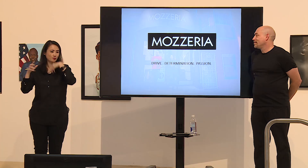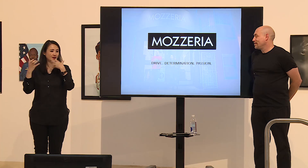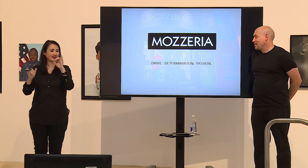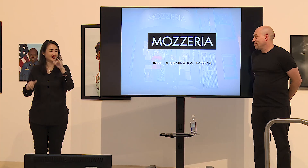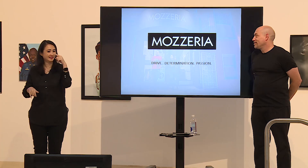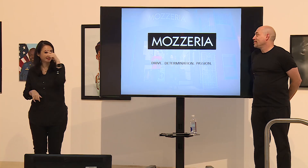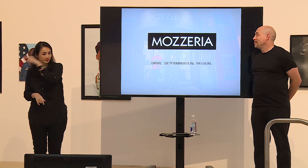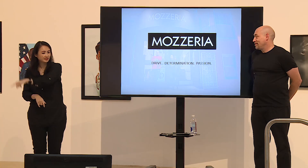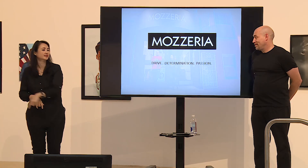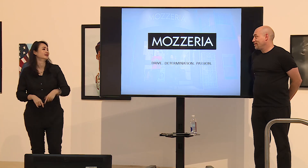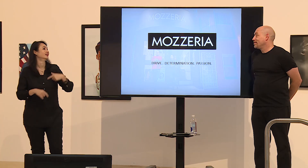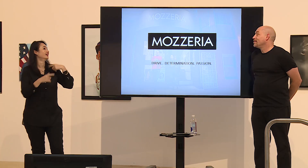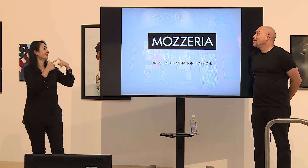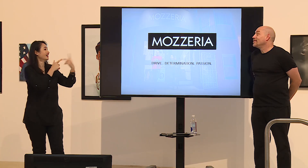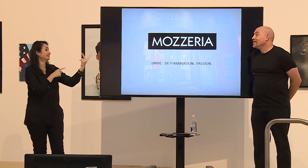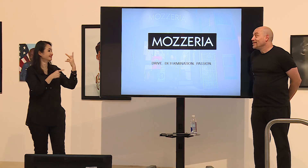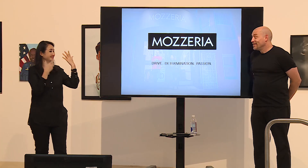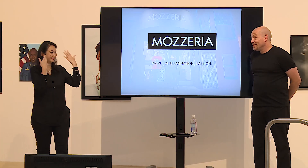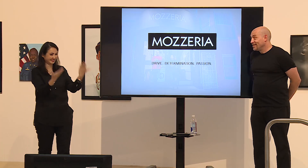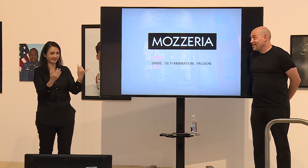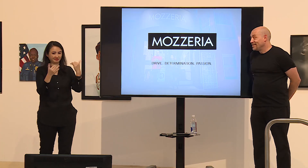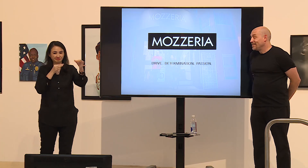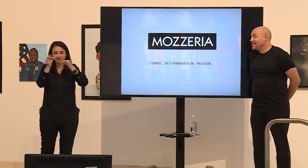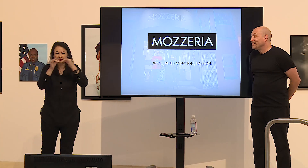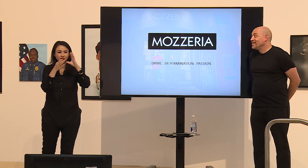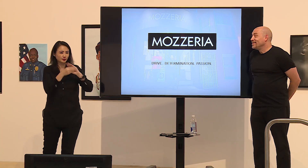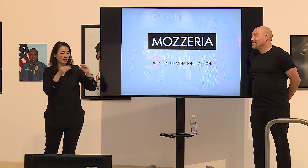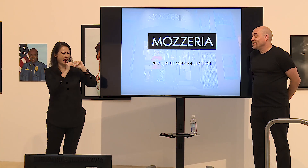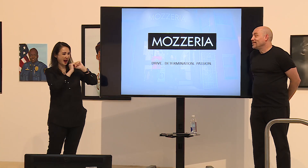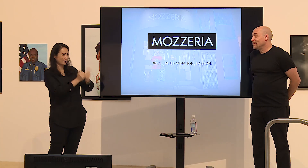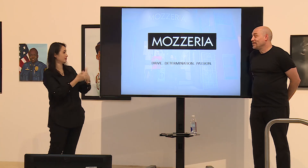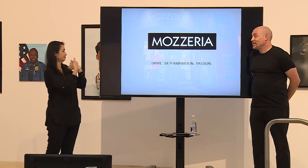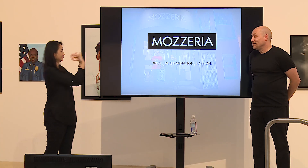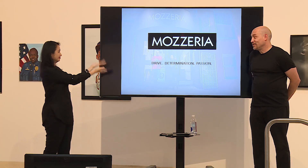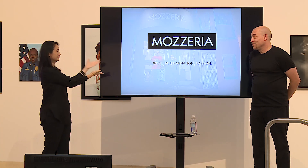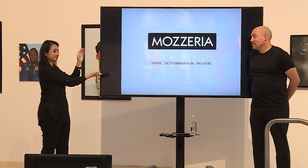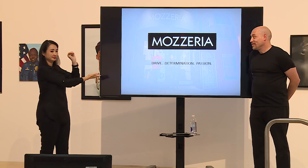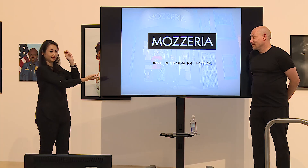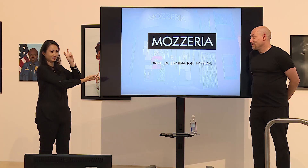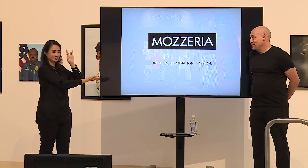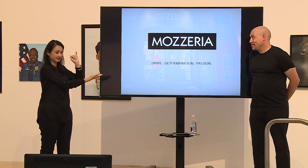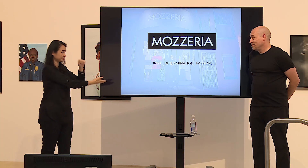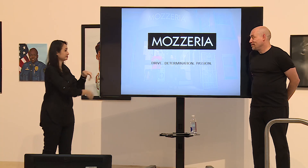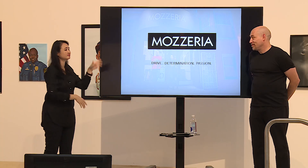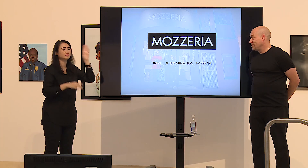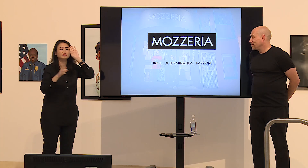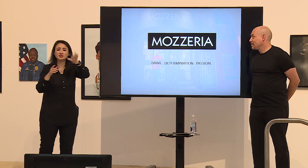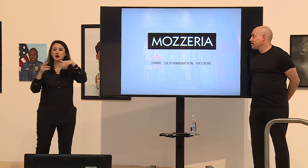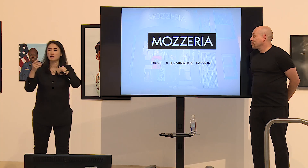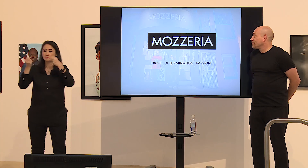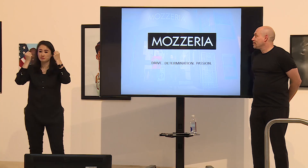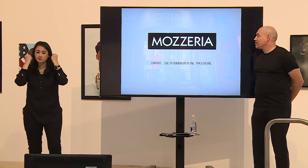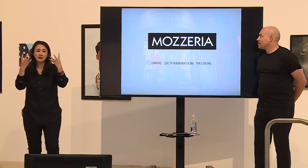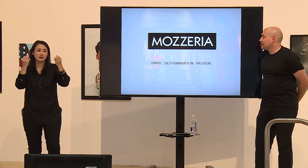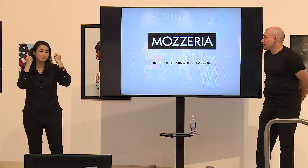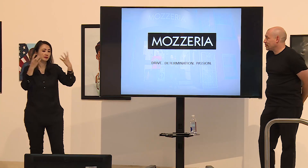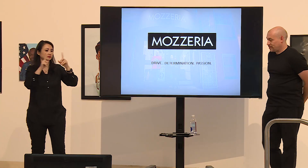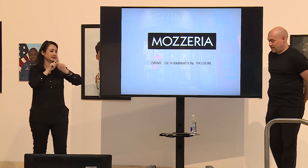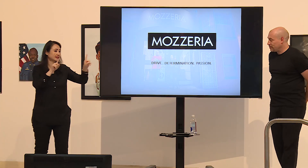do, specifically my father, and I thought, let's take it away. So we'd like to talk a little bit about how Masseria came to be. There's